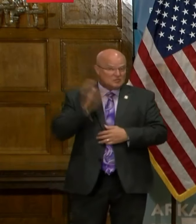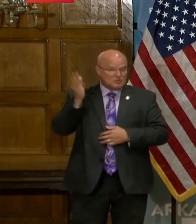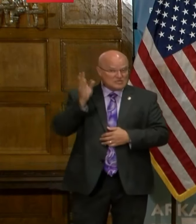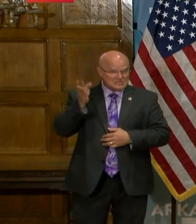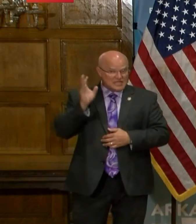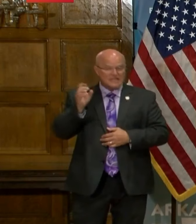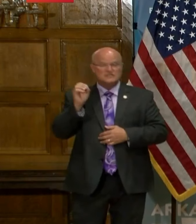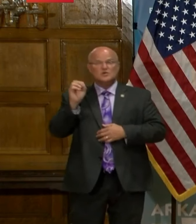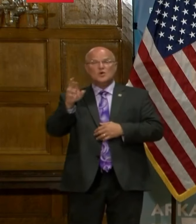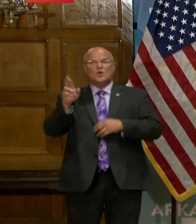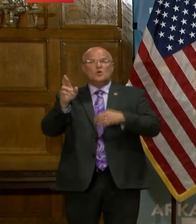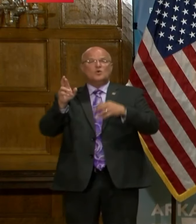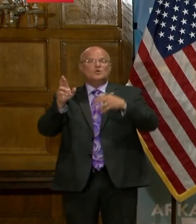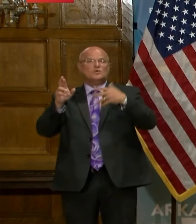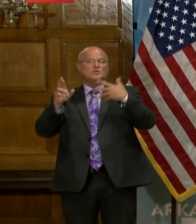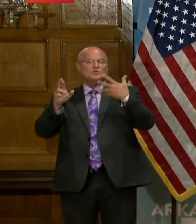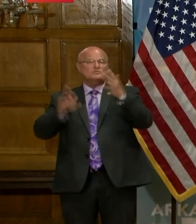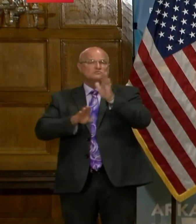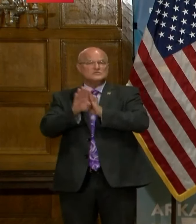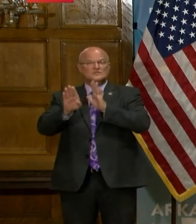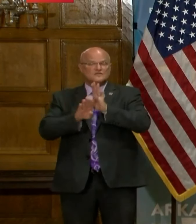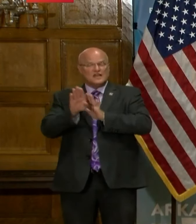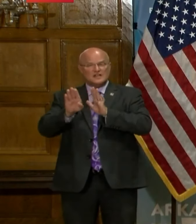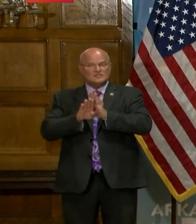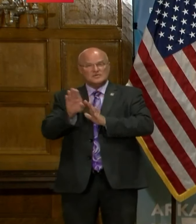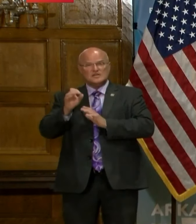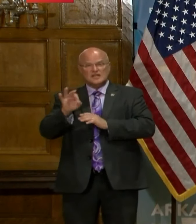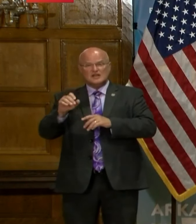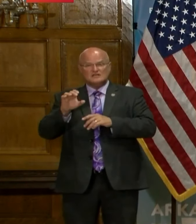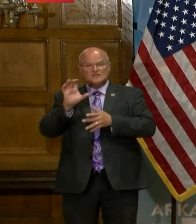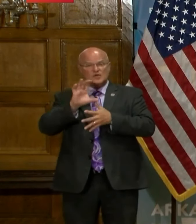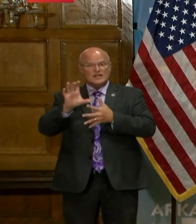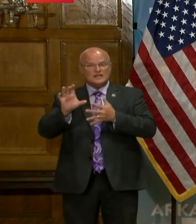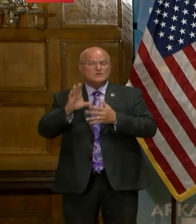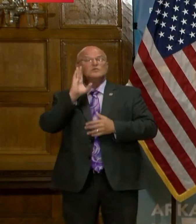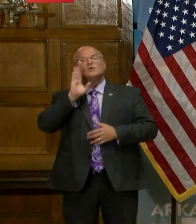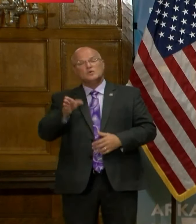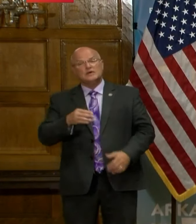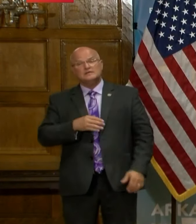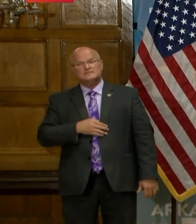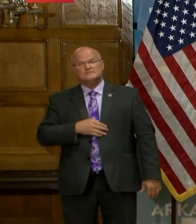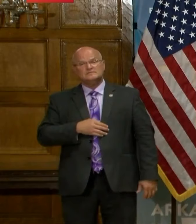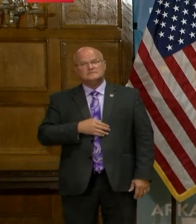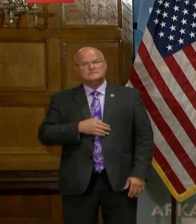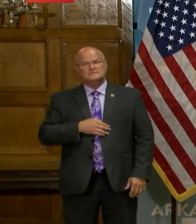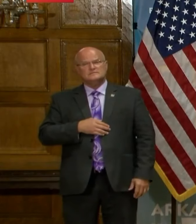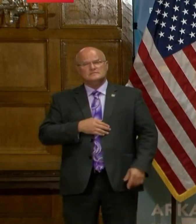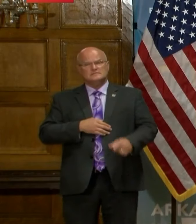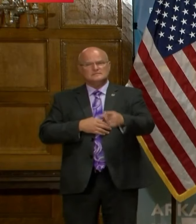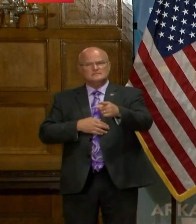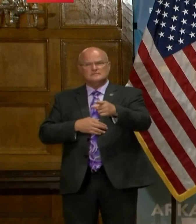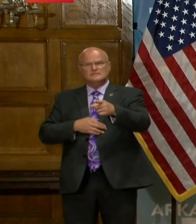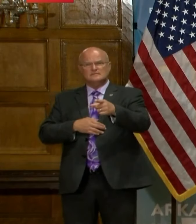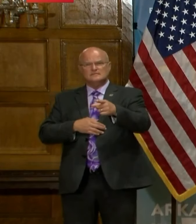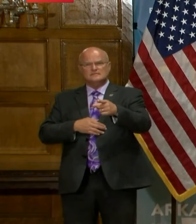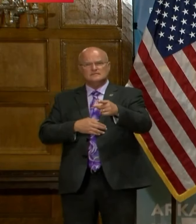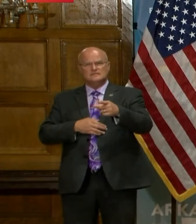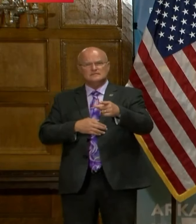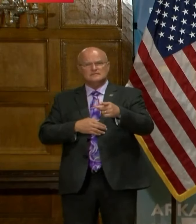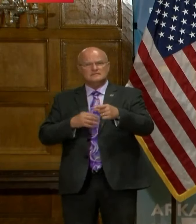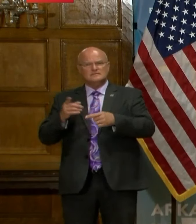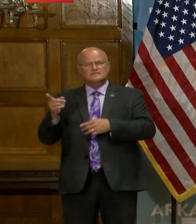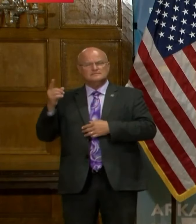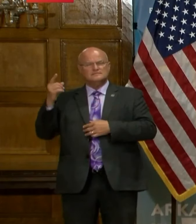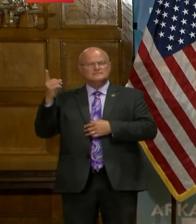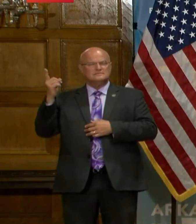presentation or development of criteria, we'll do so. Jay? Just real quick, though,